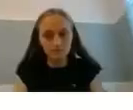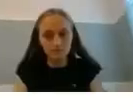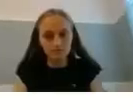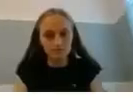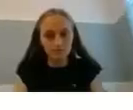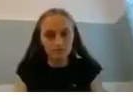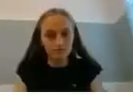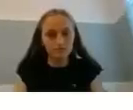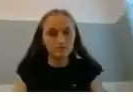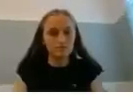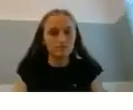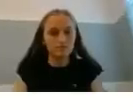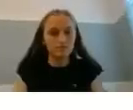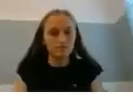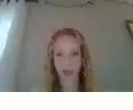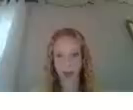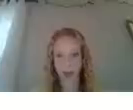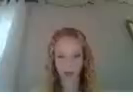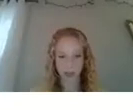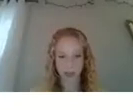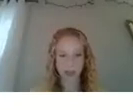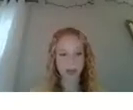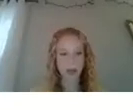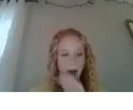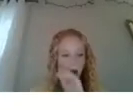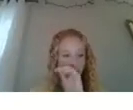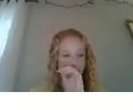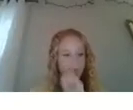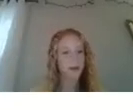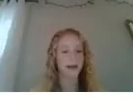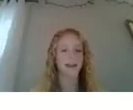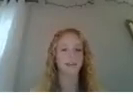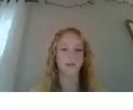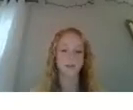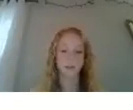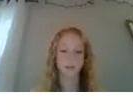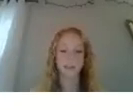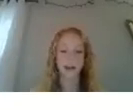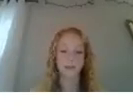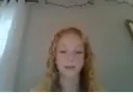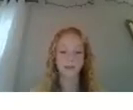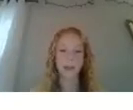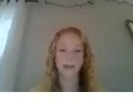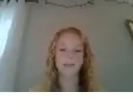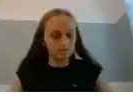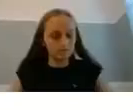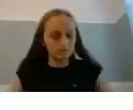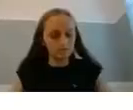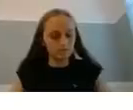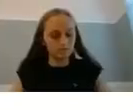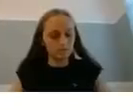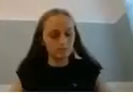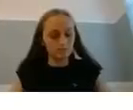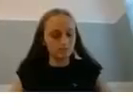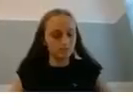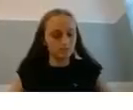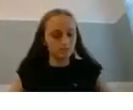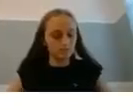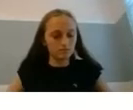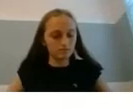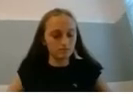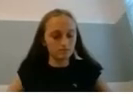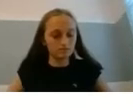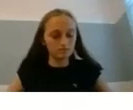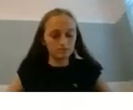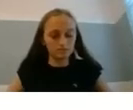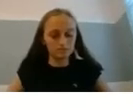as big D which is written as deaf with a capital D identify as culturally deaf they have a strong cultural identity and are